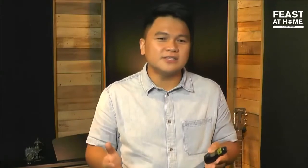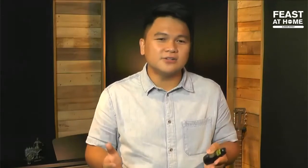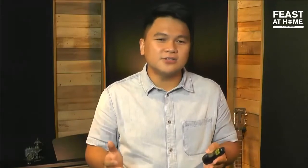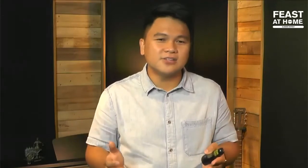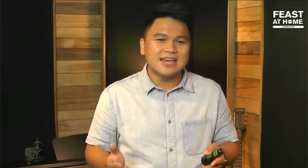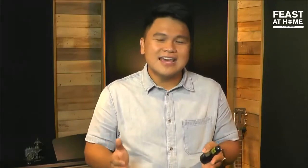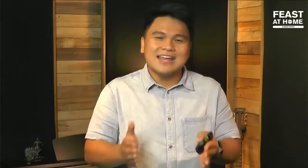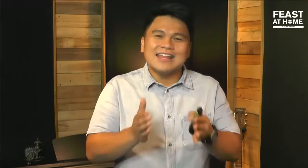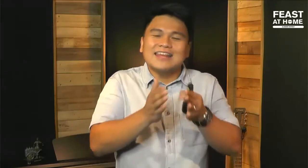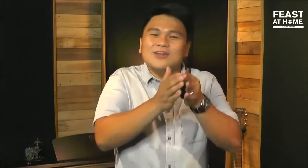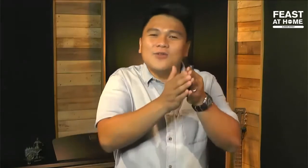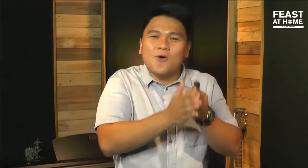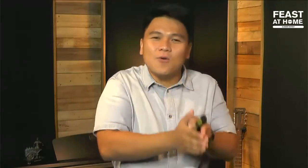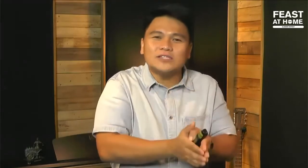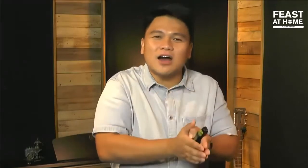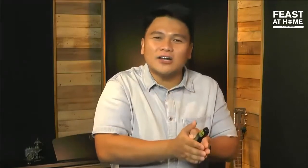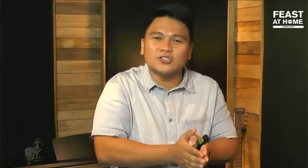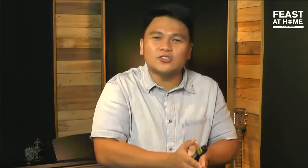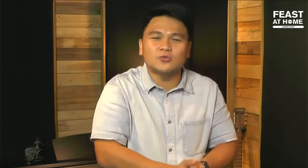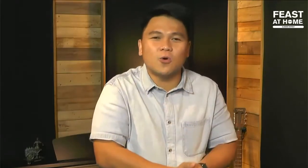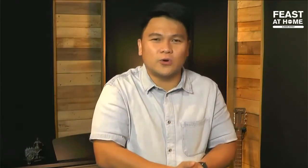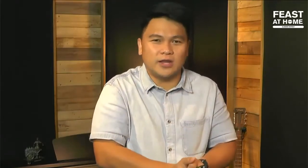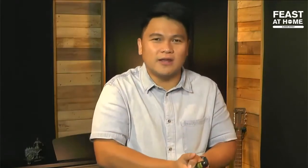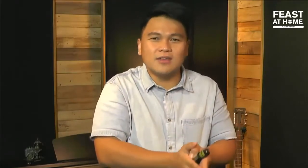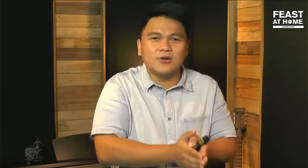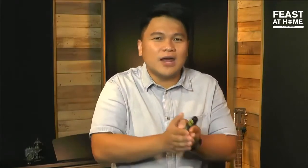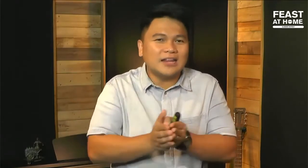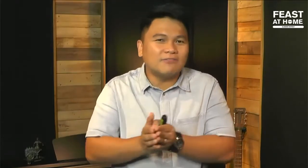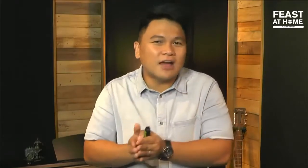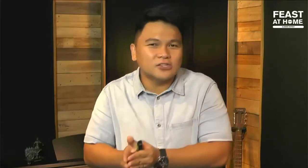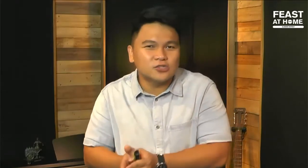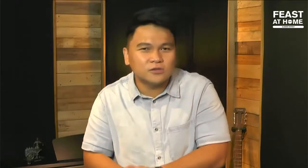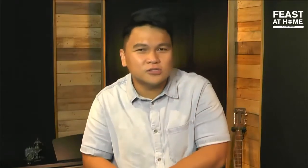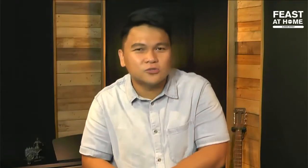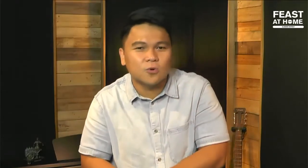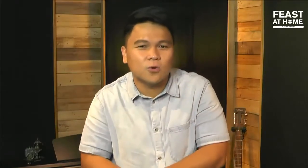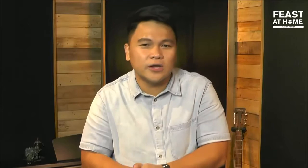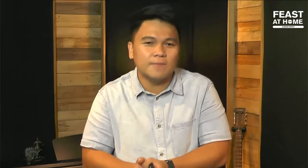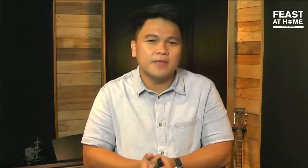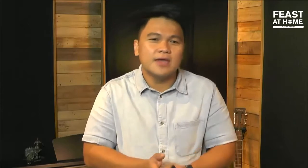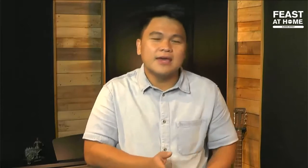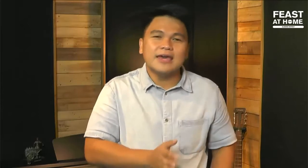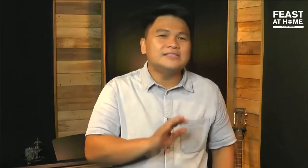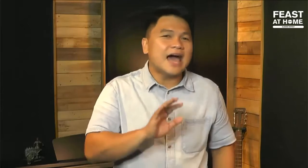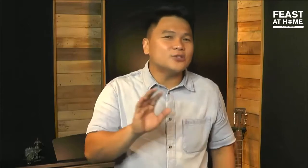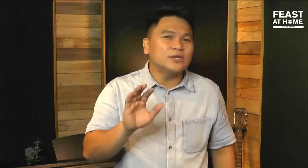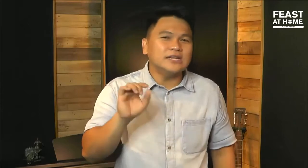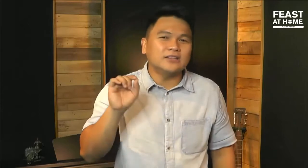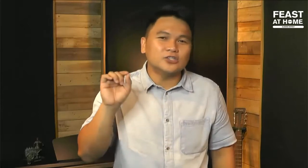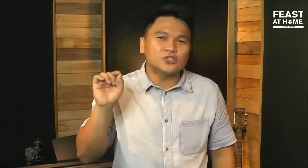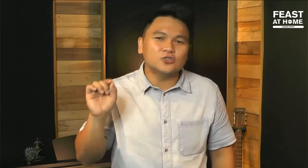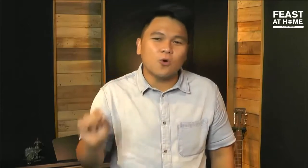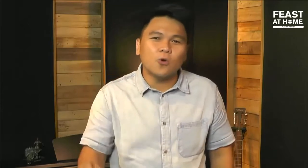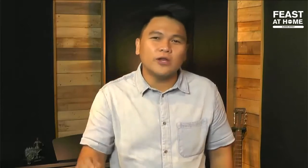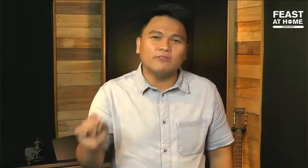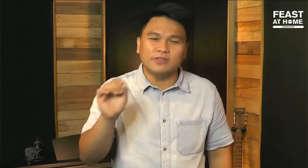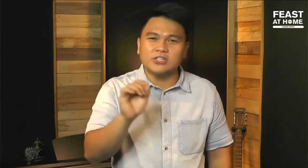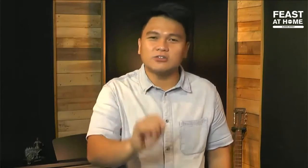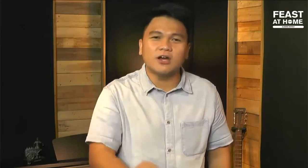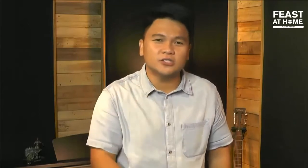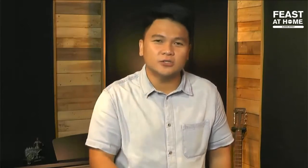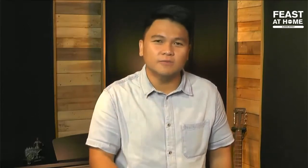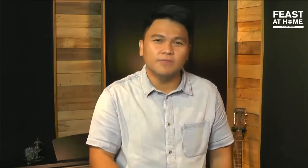and sisters, the Noah's Ark story, the Great Flood story, is actually not a story